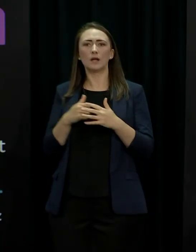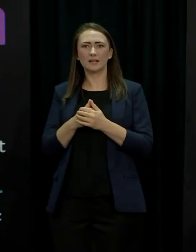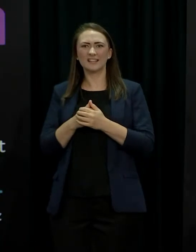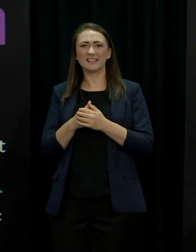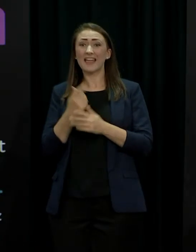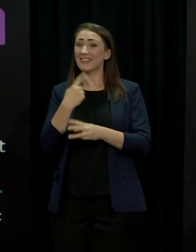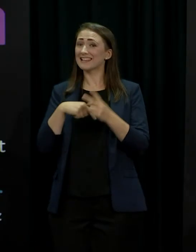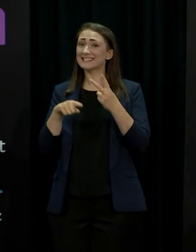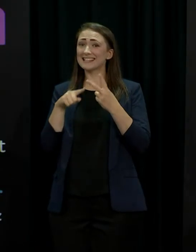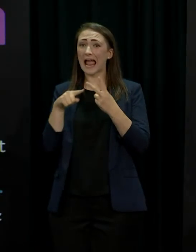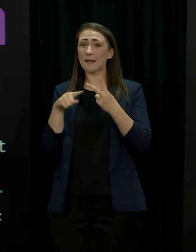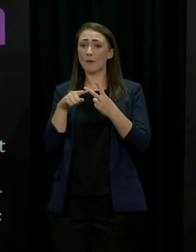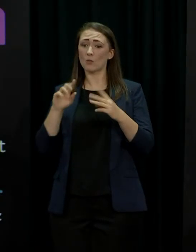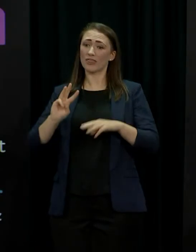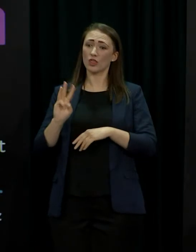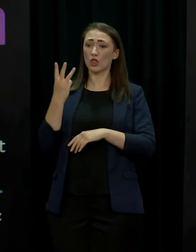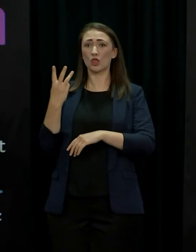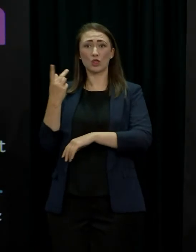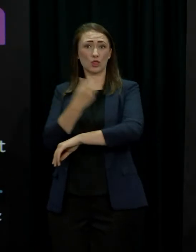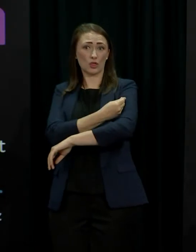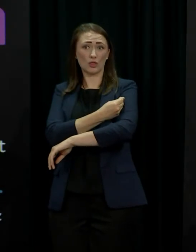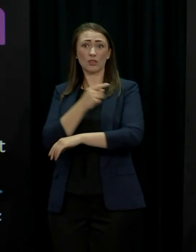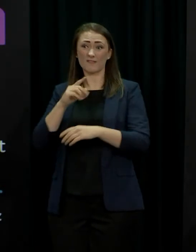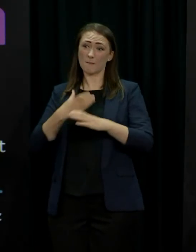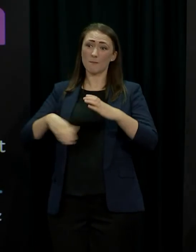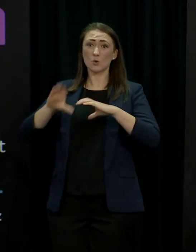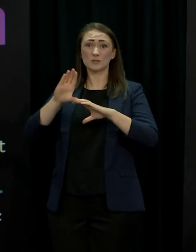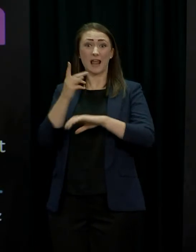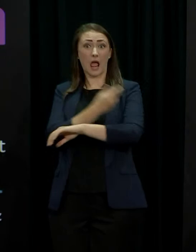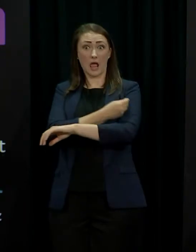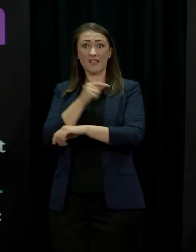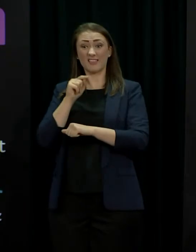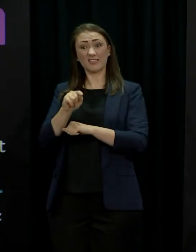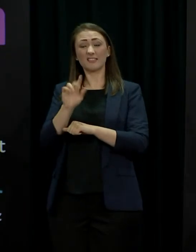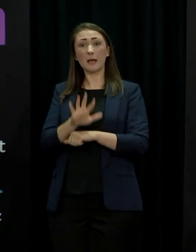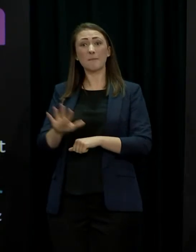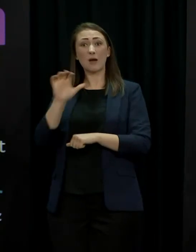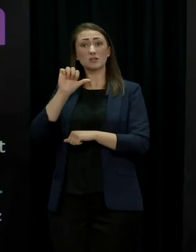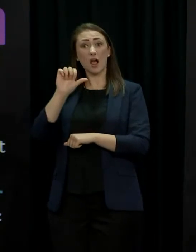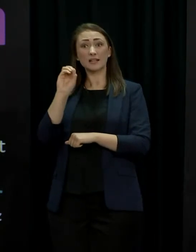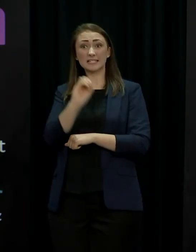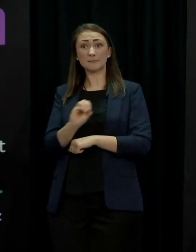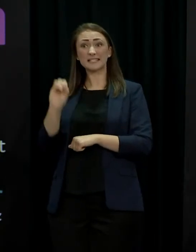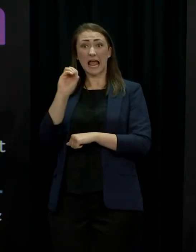booster rates. Our booster rates for over 65s are around 90% for both